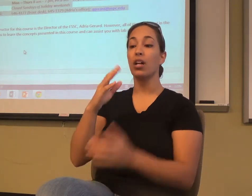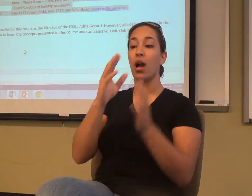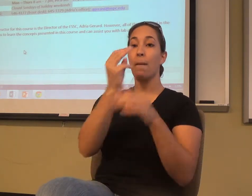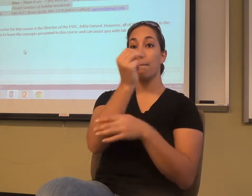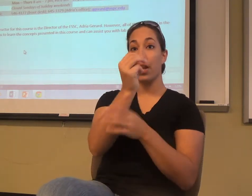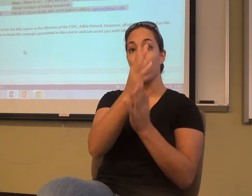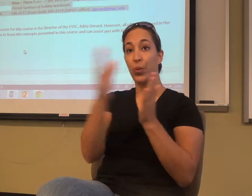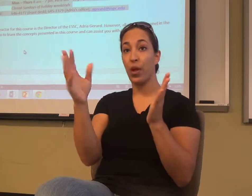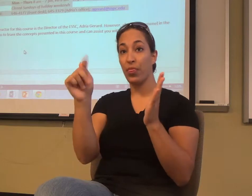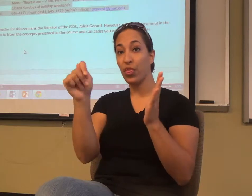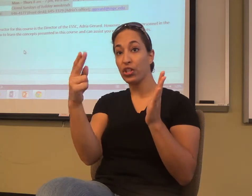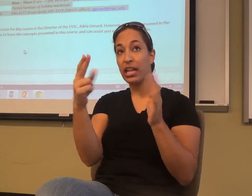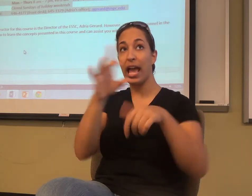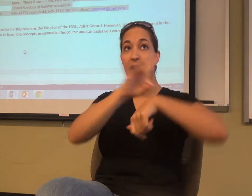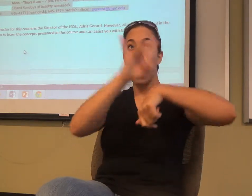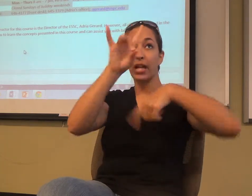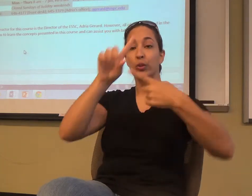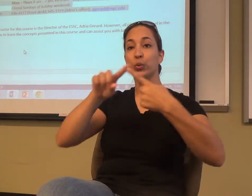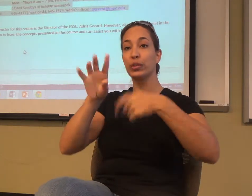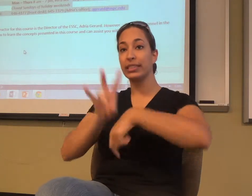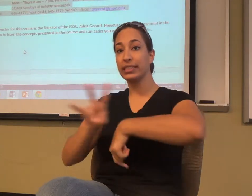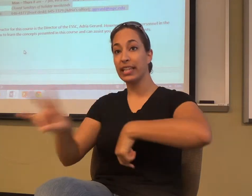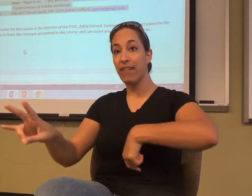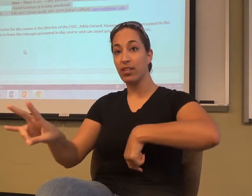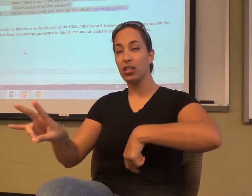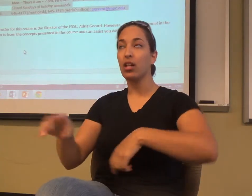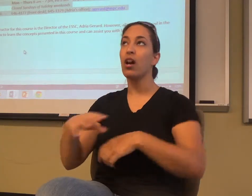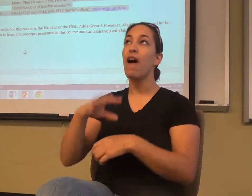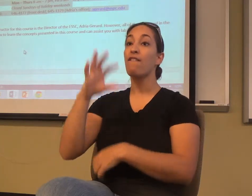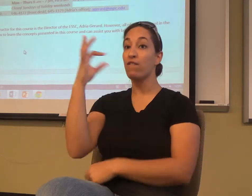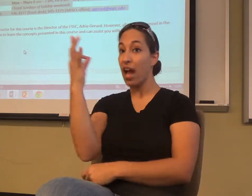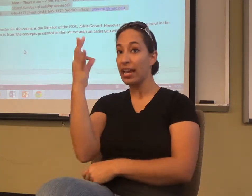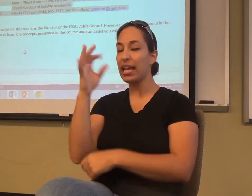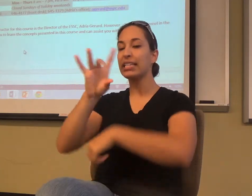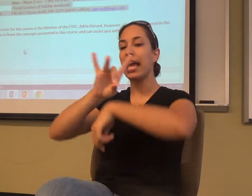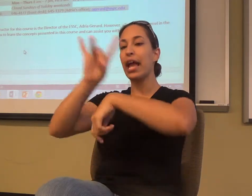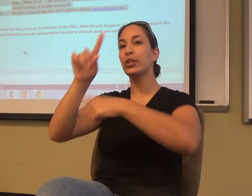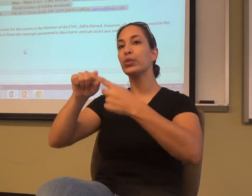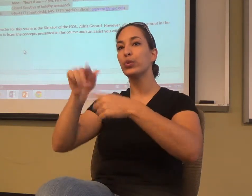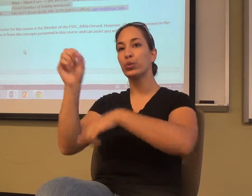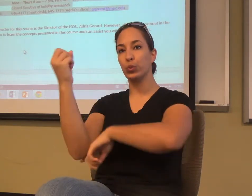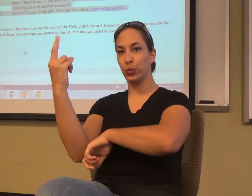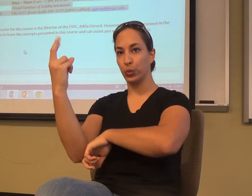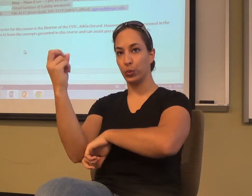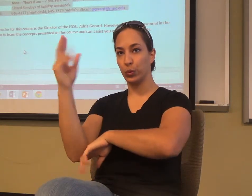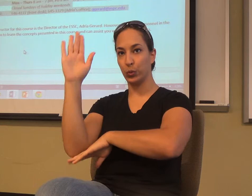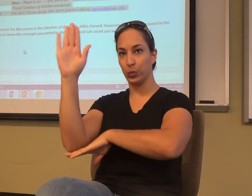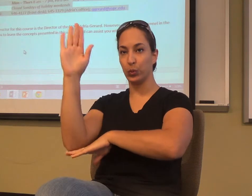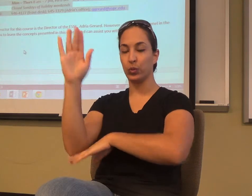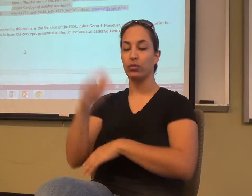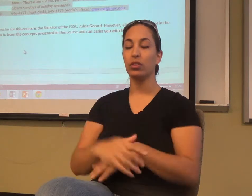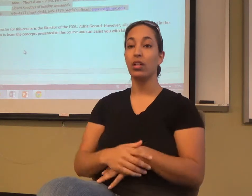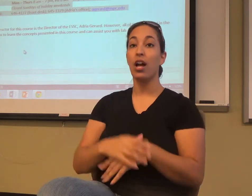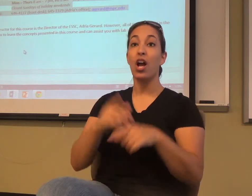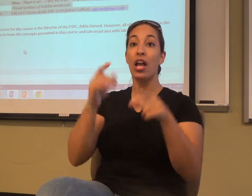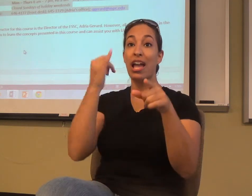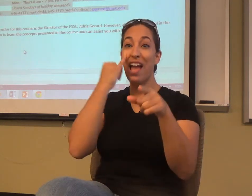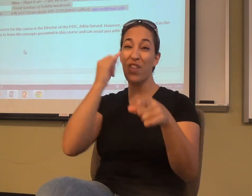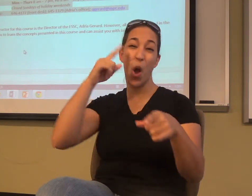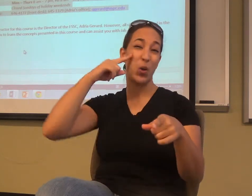7. Friday, 8 to noon, as I mentioned. We have a few Sunday hours for those of you with crazy schedules. We're open from 9 to